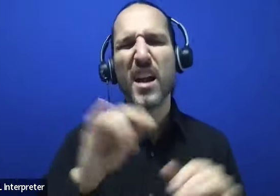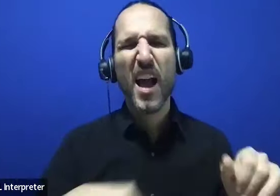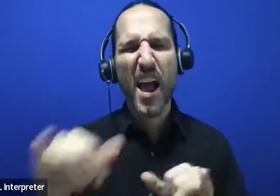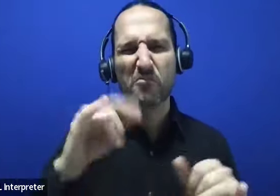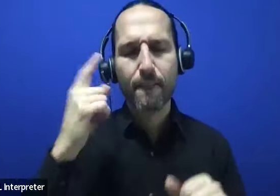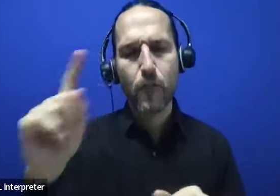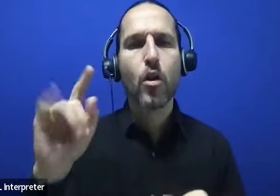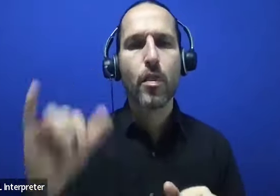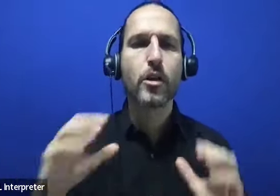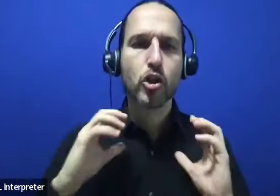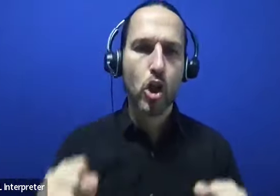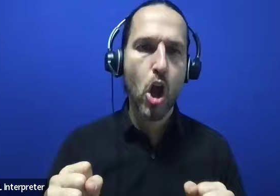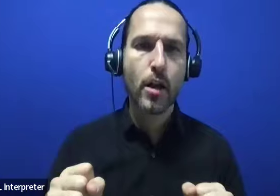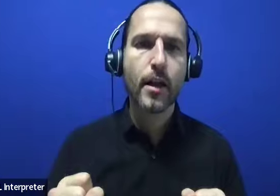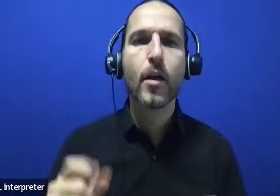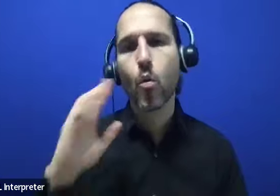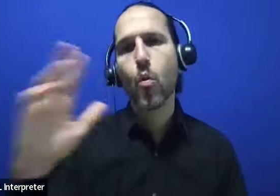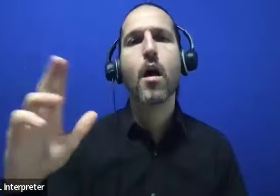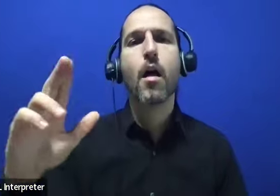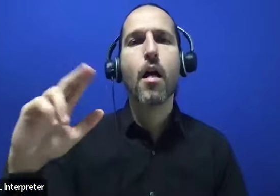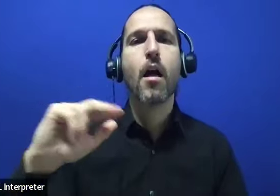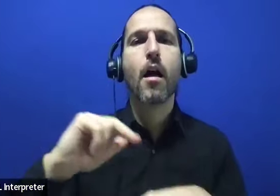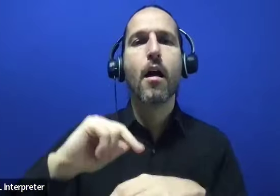charge. The kids will hang upside down.